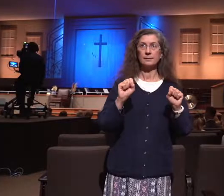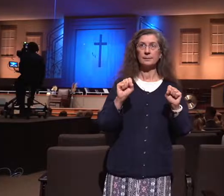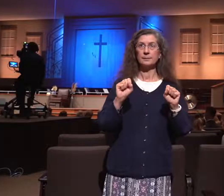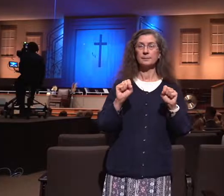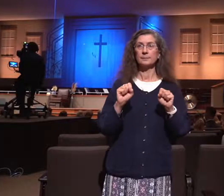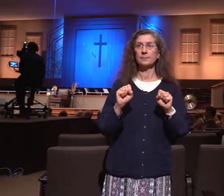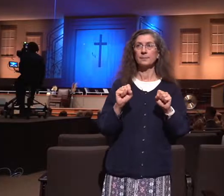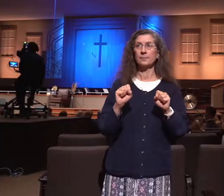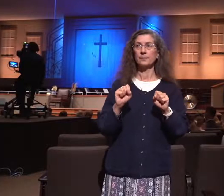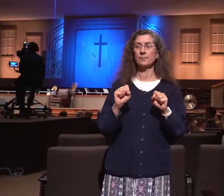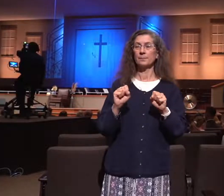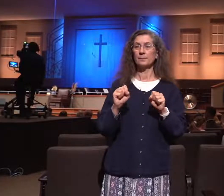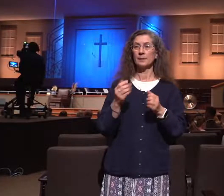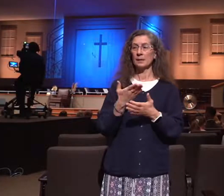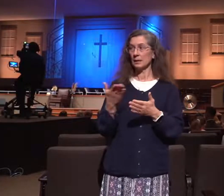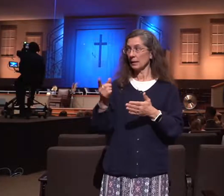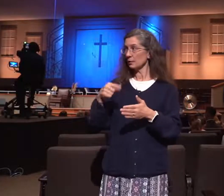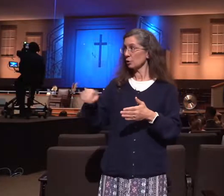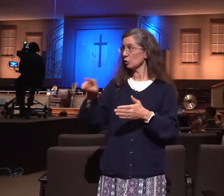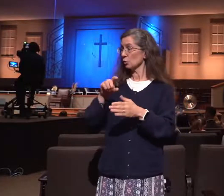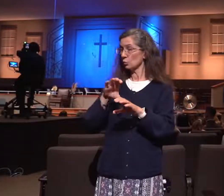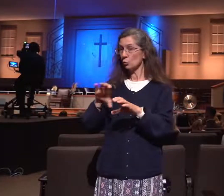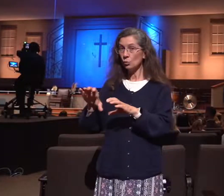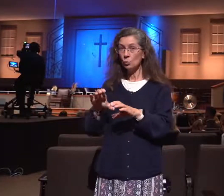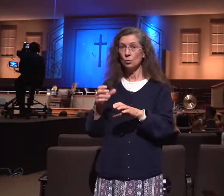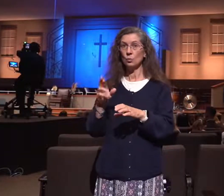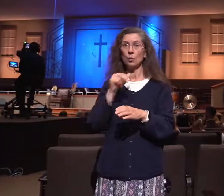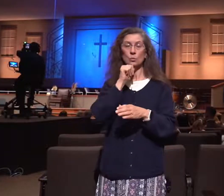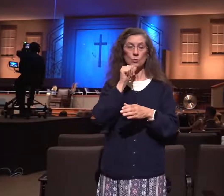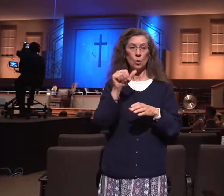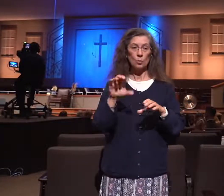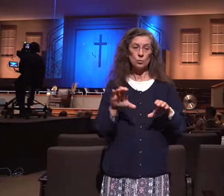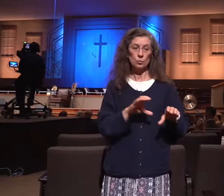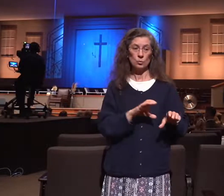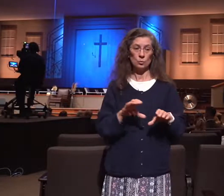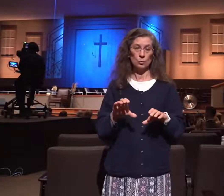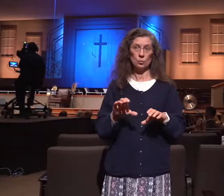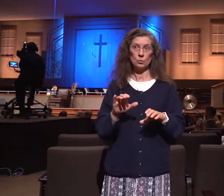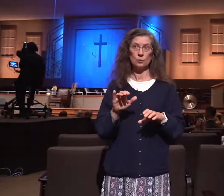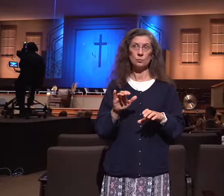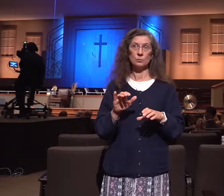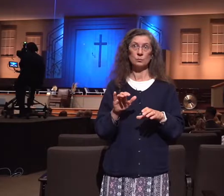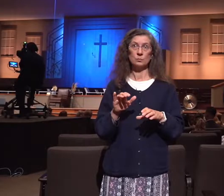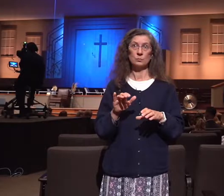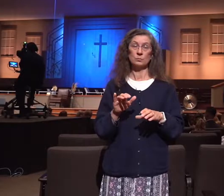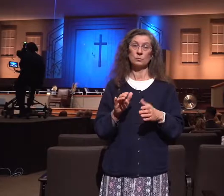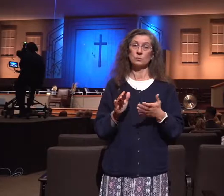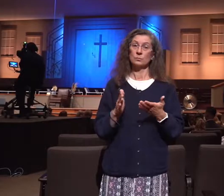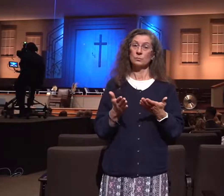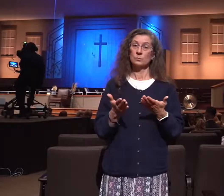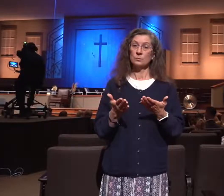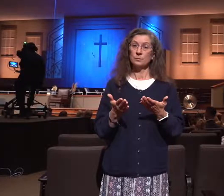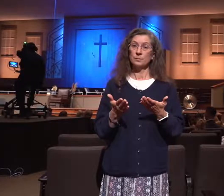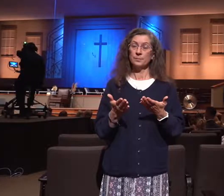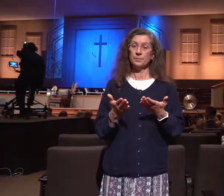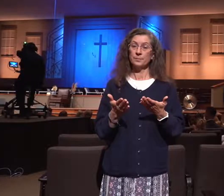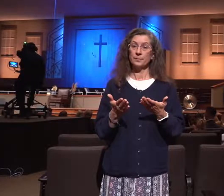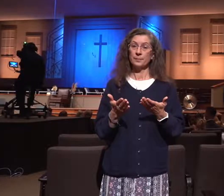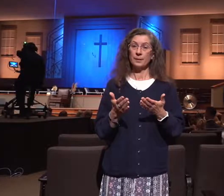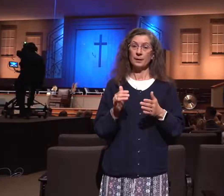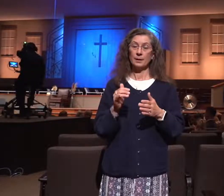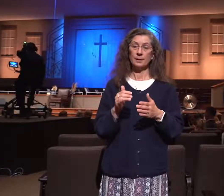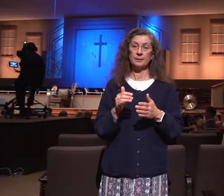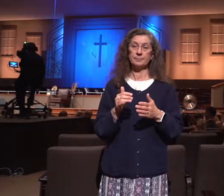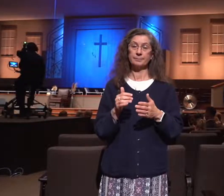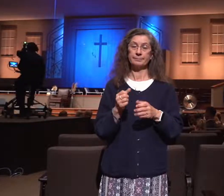What you do or don't do will determine whether some people have a chance to hear the gospel and get